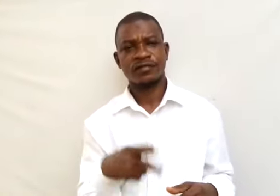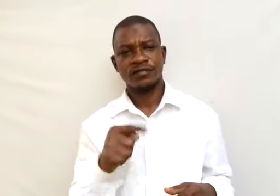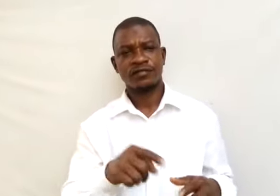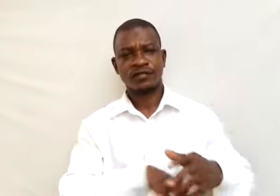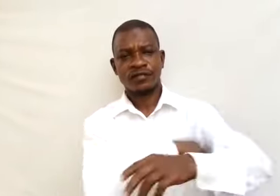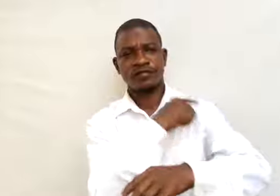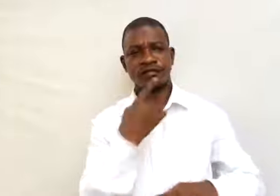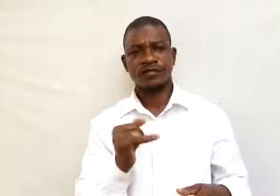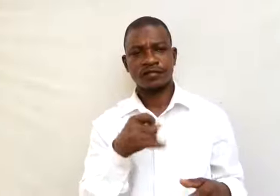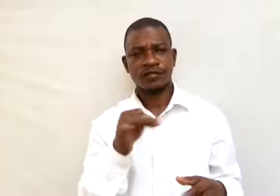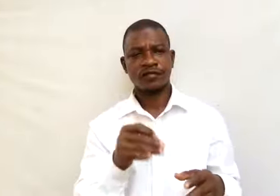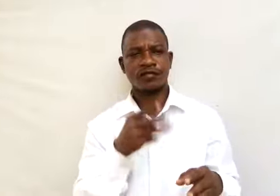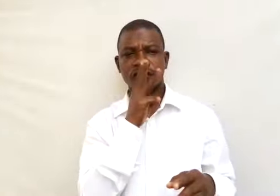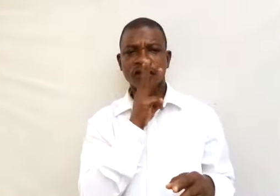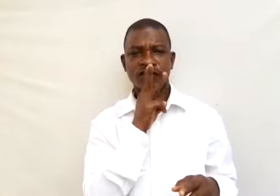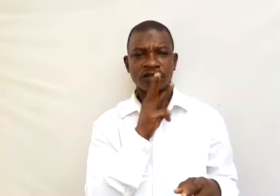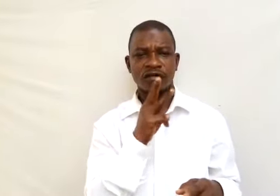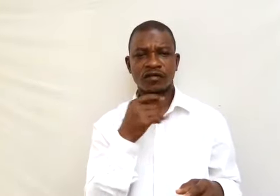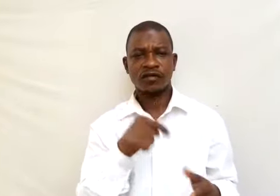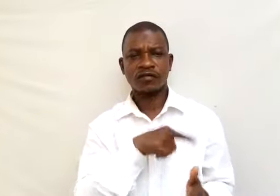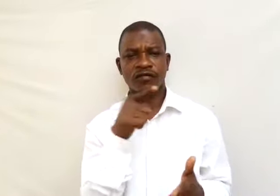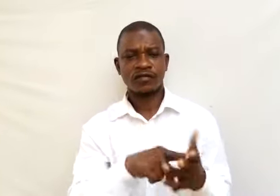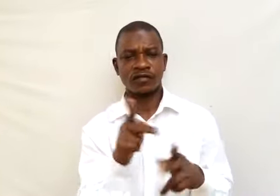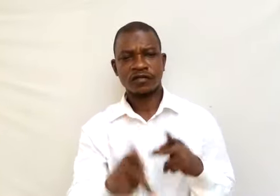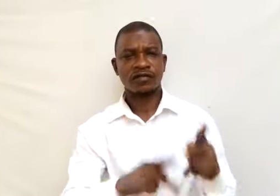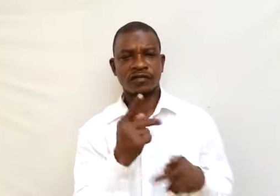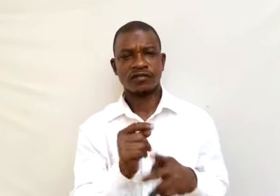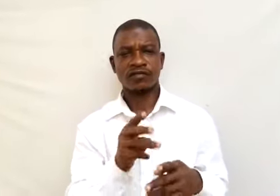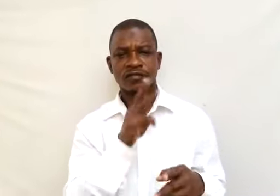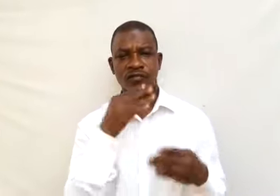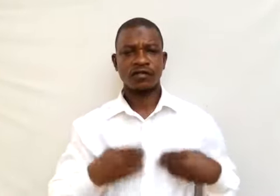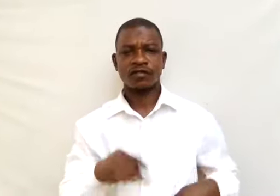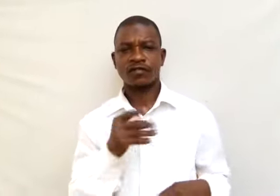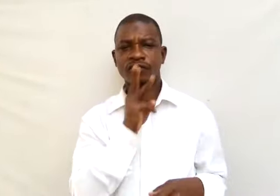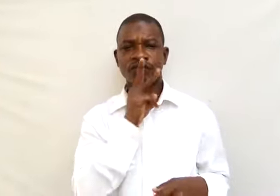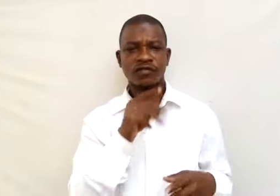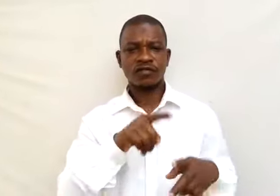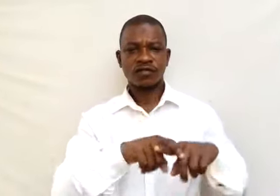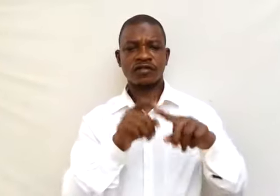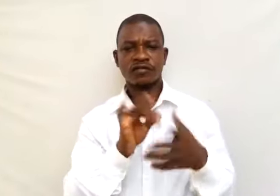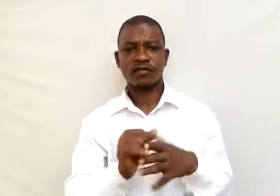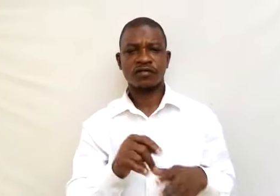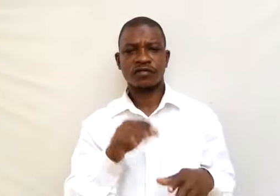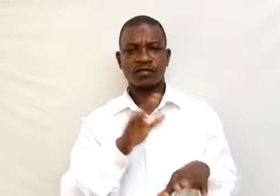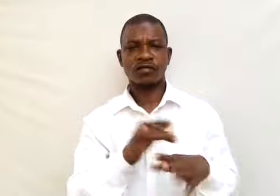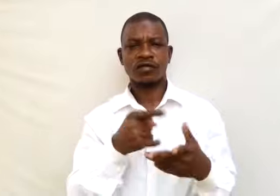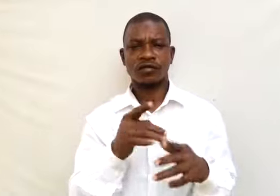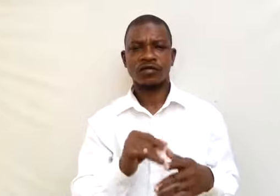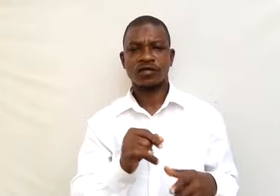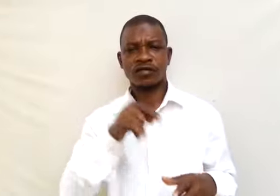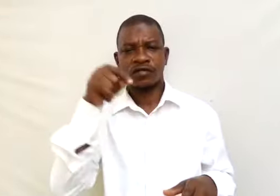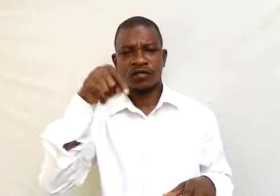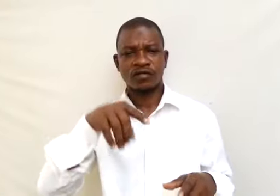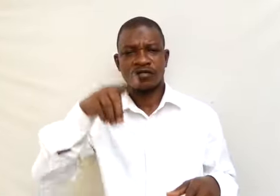of the water of this kind of body of water depends on how deep the water is and